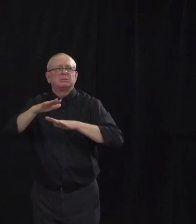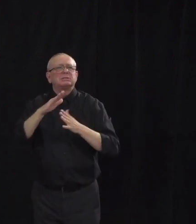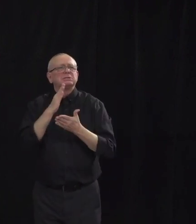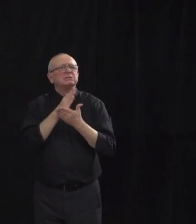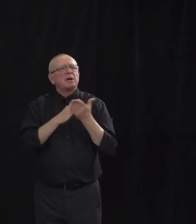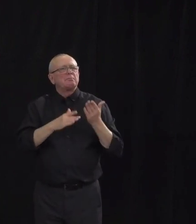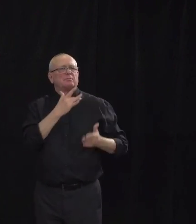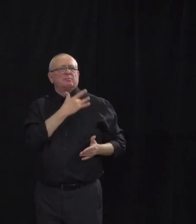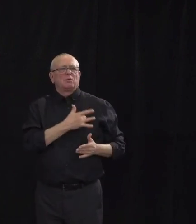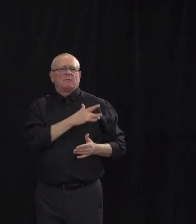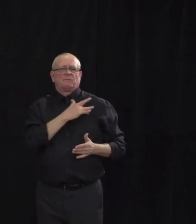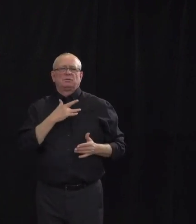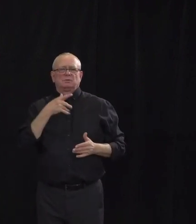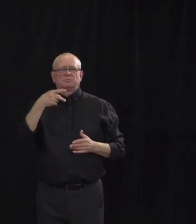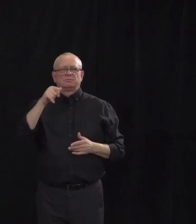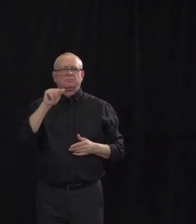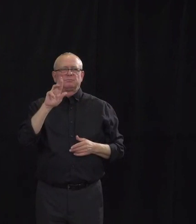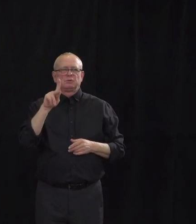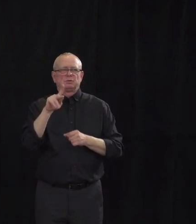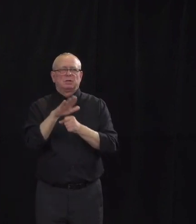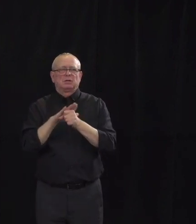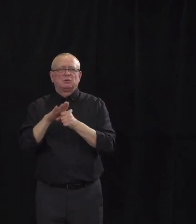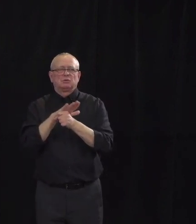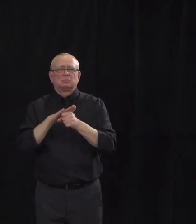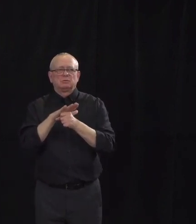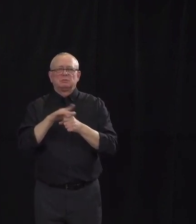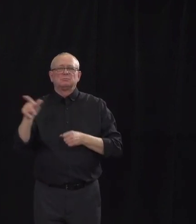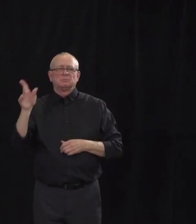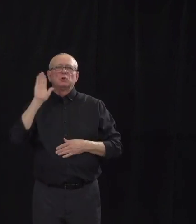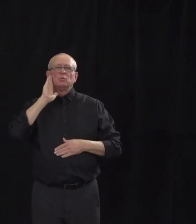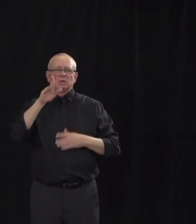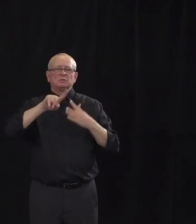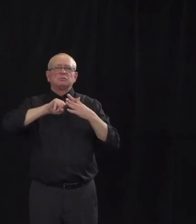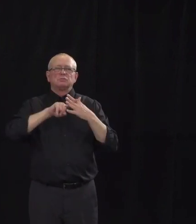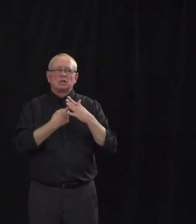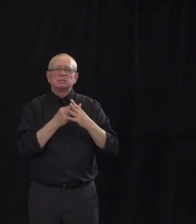place starting today at 12 o'clock. Come back to the floor. Go ahead.